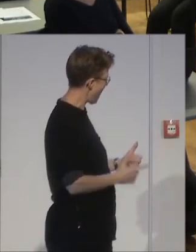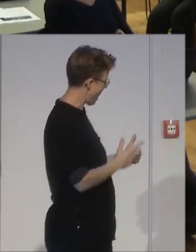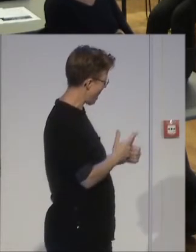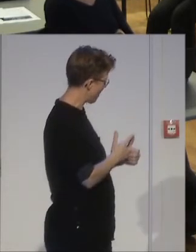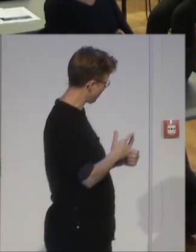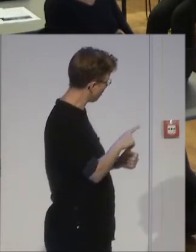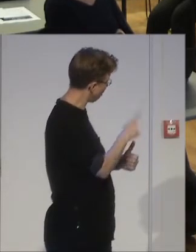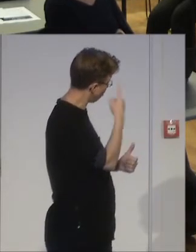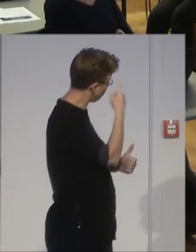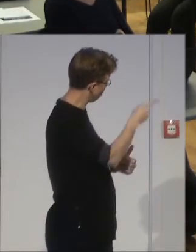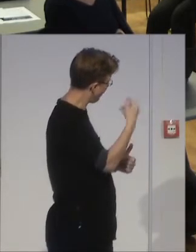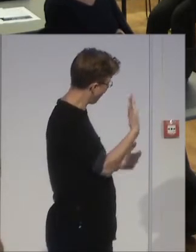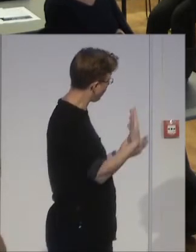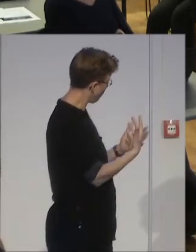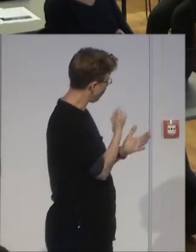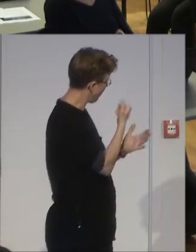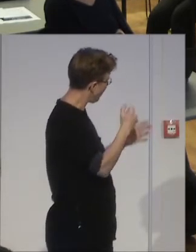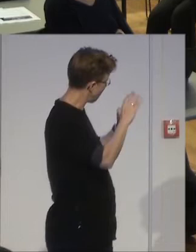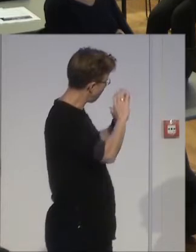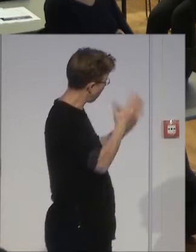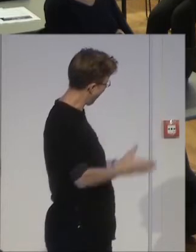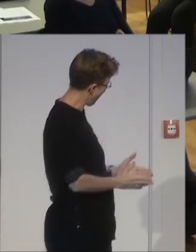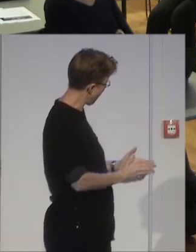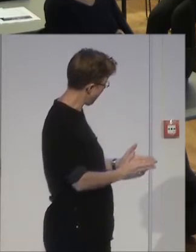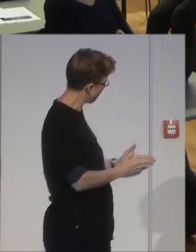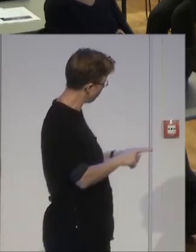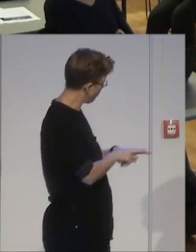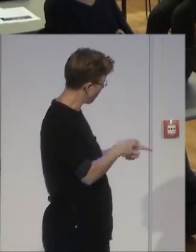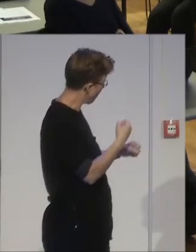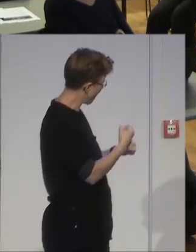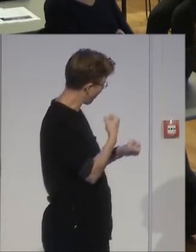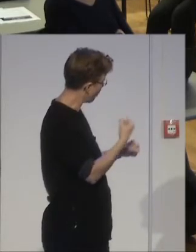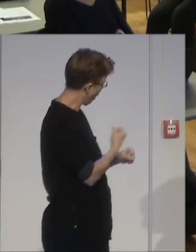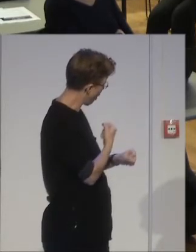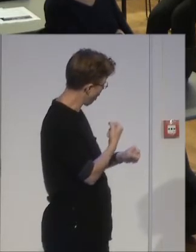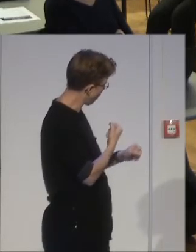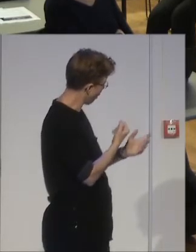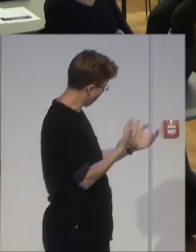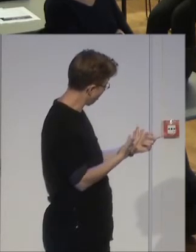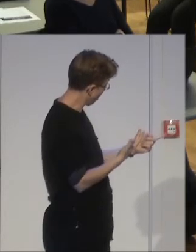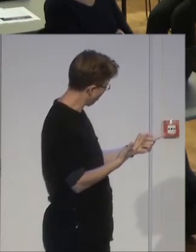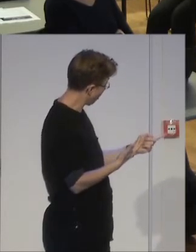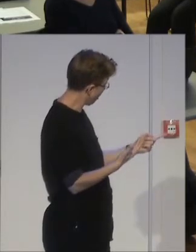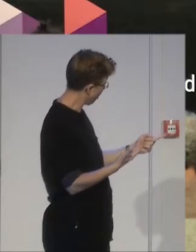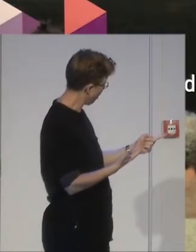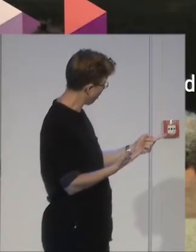Did you find it useful as a tool, etc.?